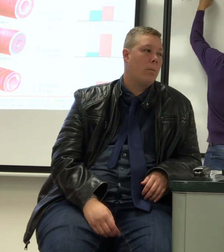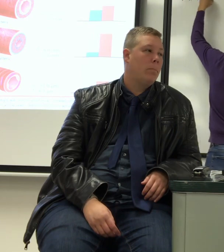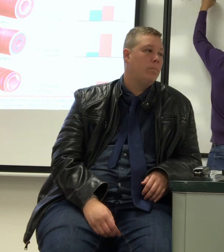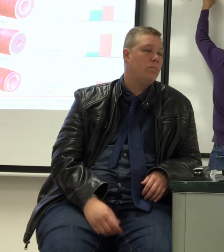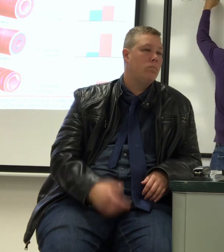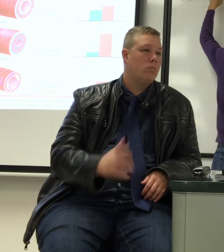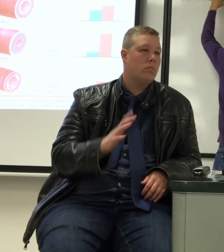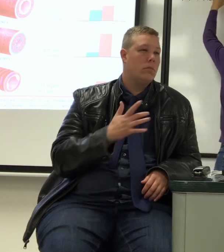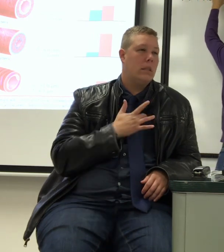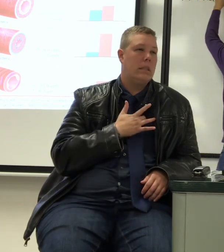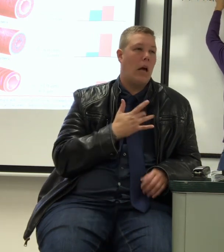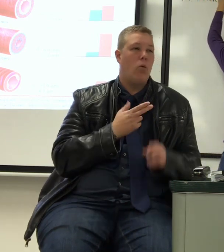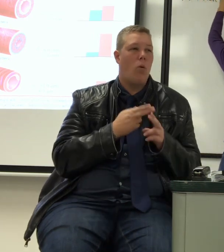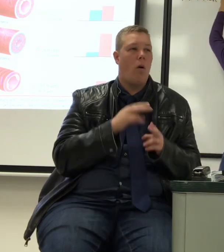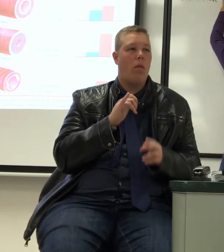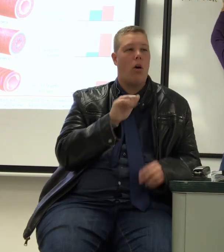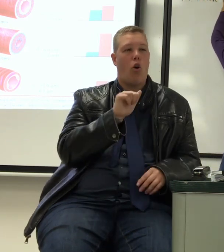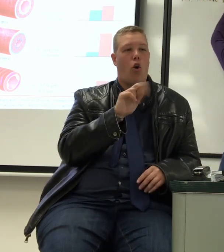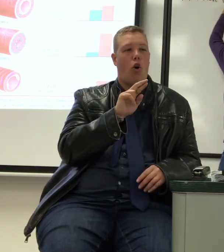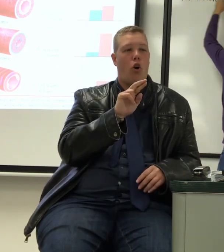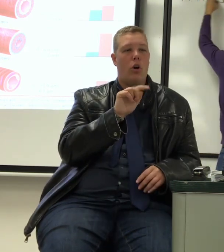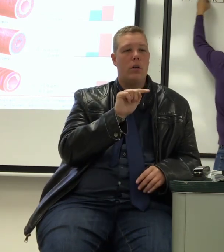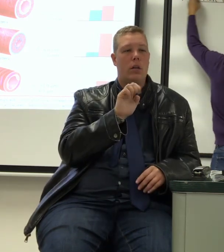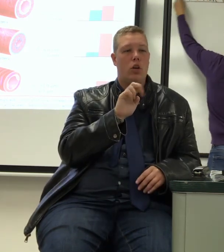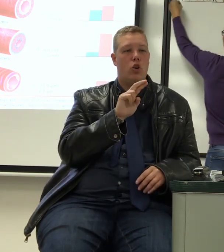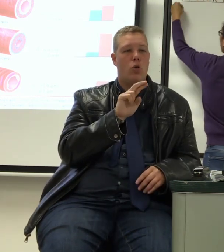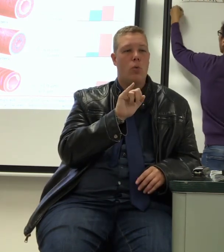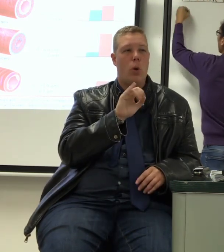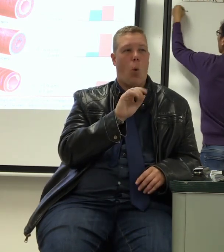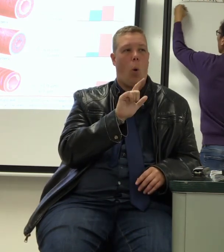I usually call this arterial tree.